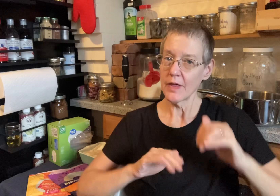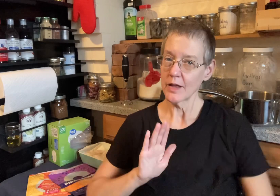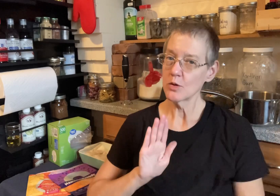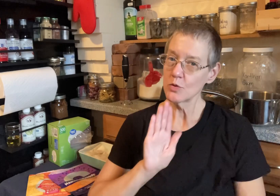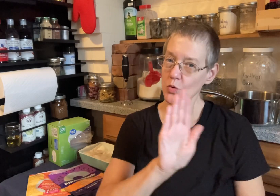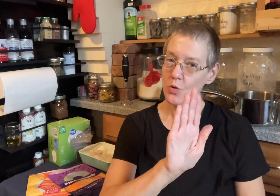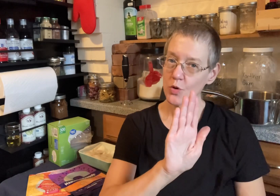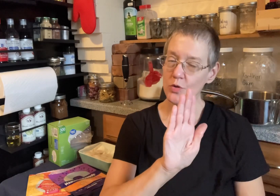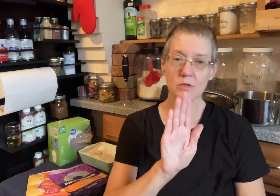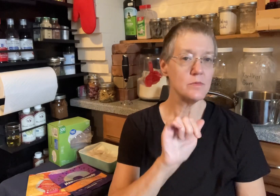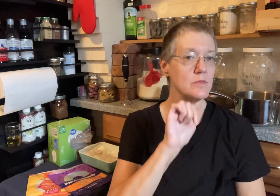different than yours.